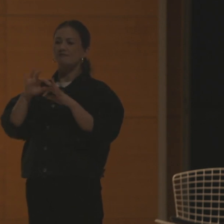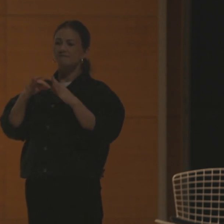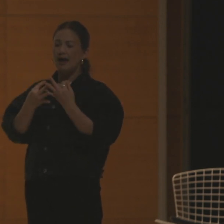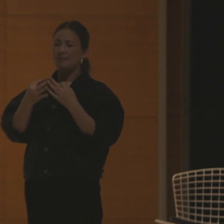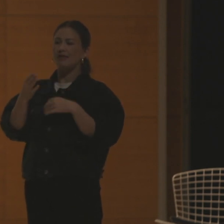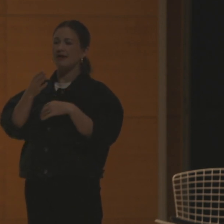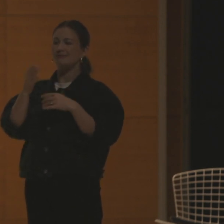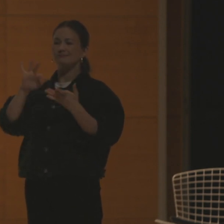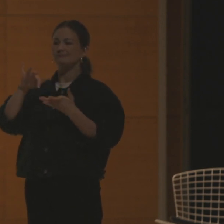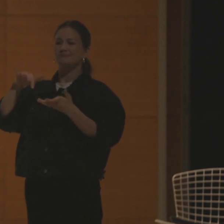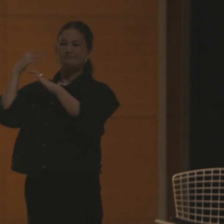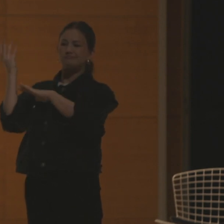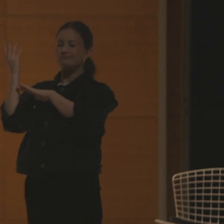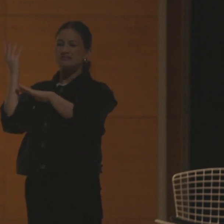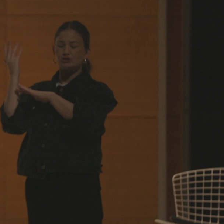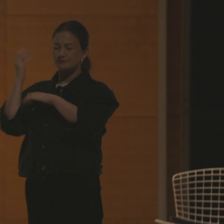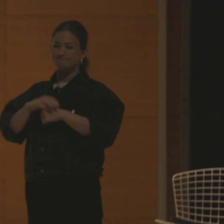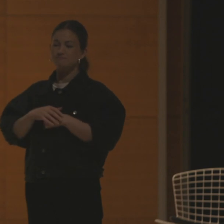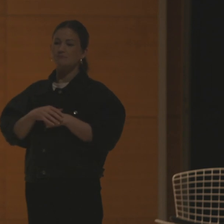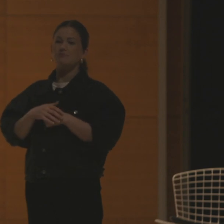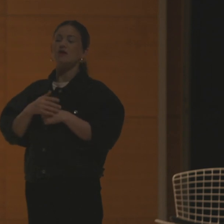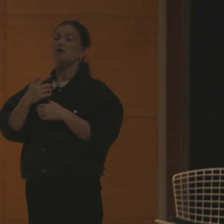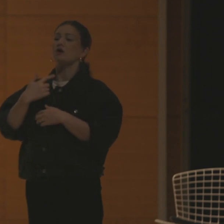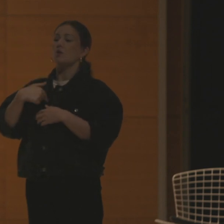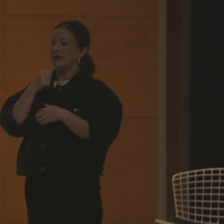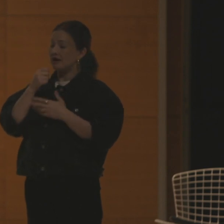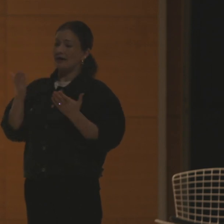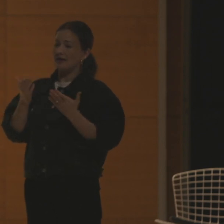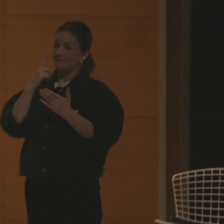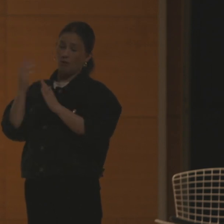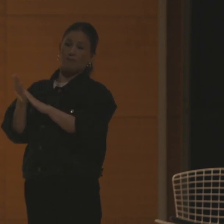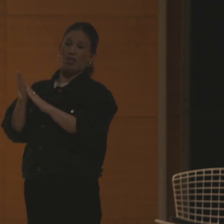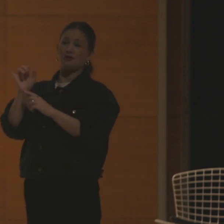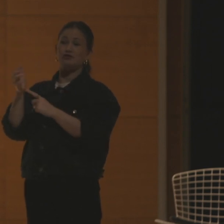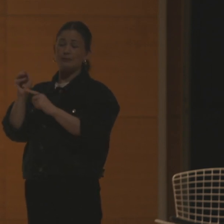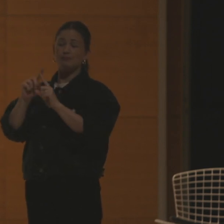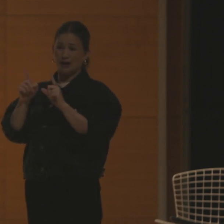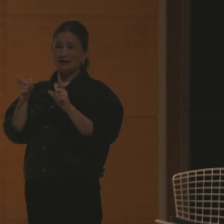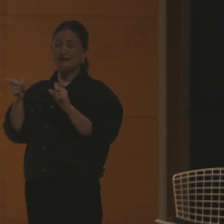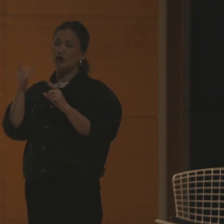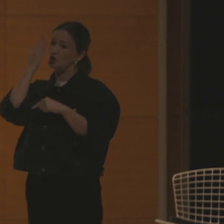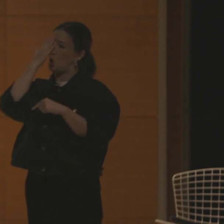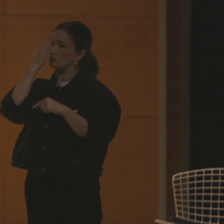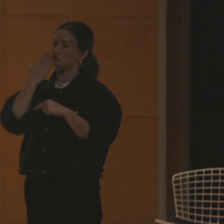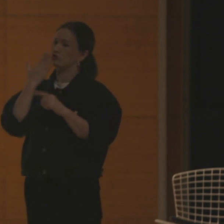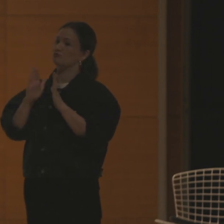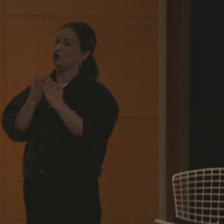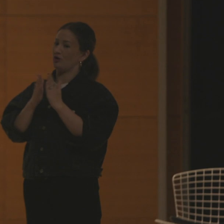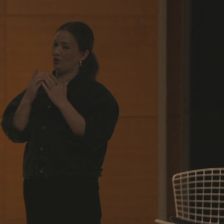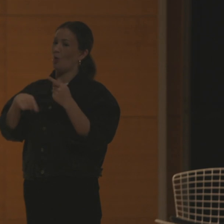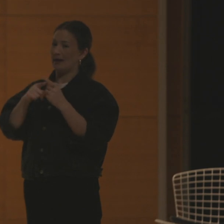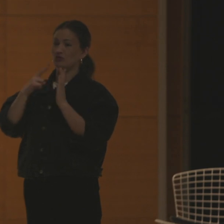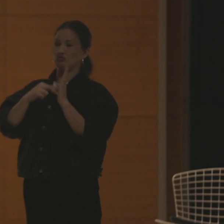dysfunction. And while we're not here to applaud Jim Shepard's clairvoyance, he knows a great book when he reads one, and Night of the Living Res has gone